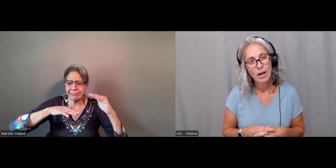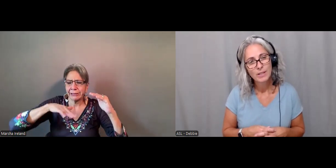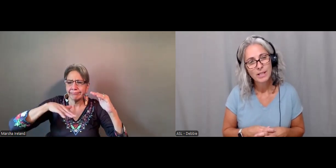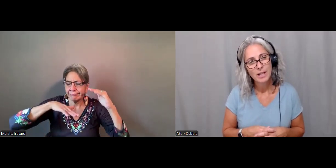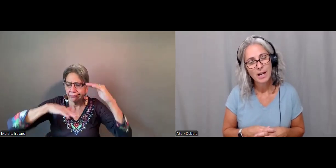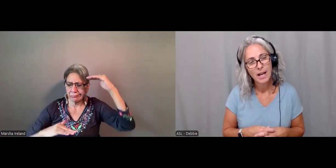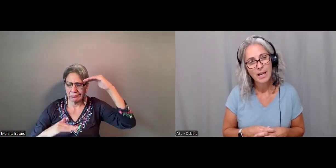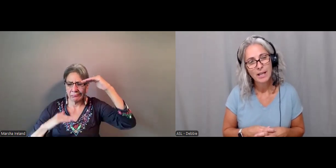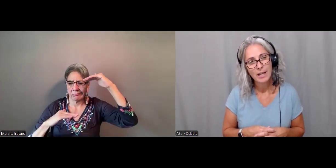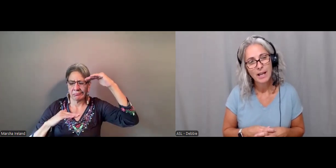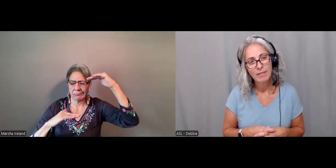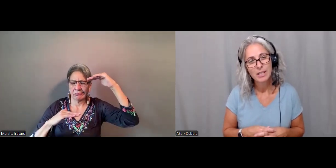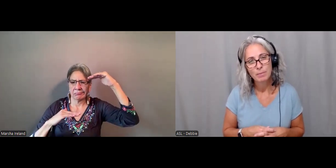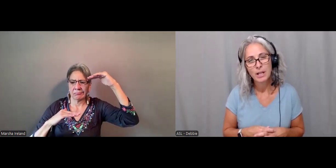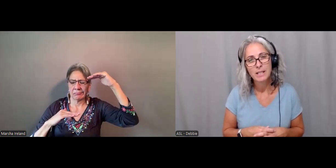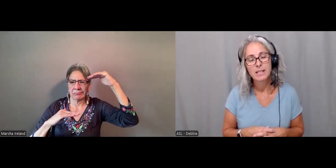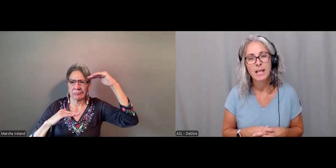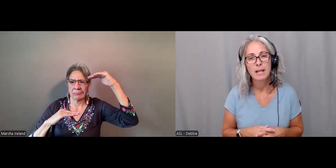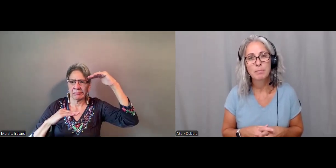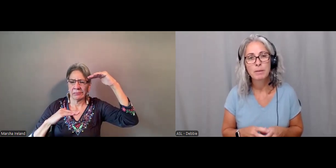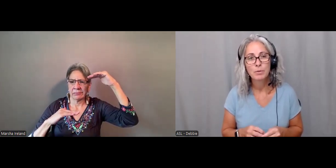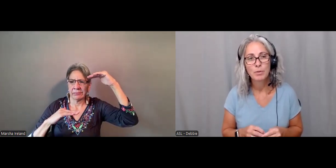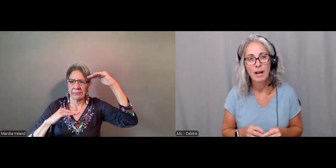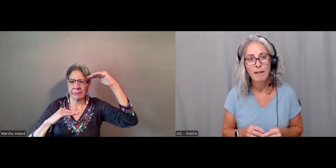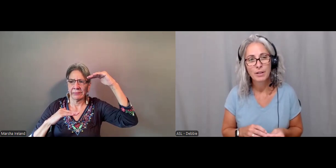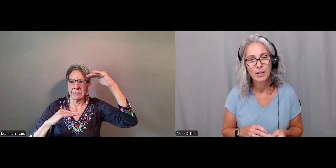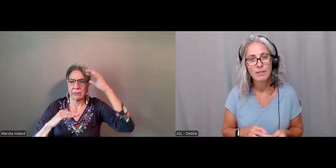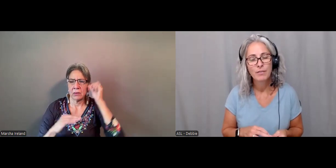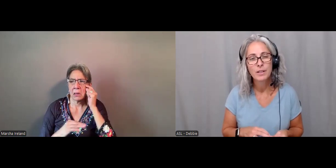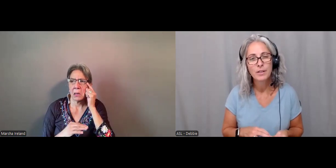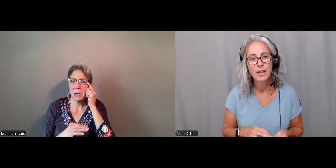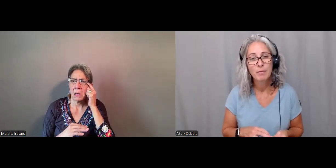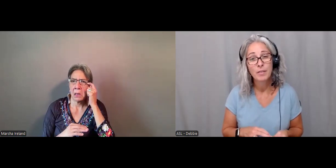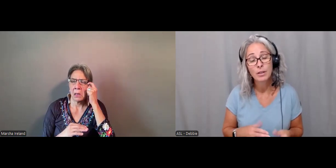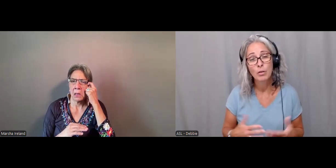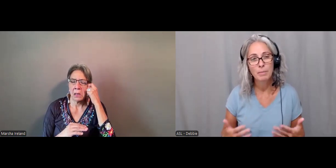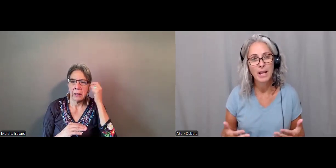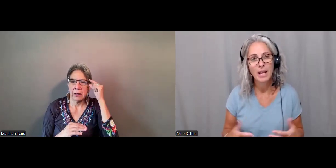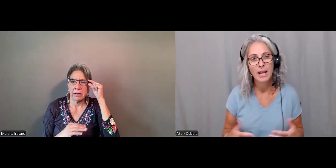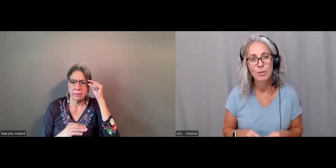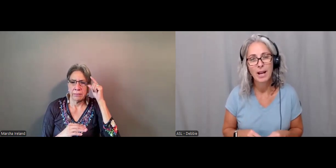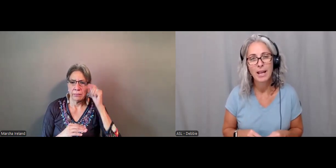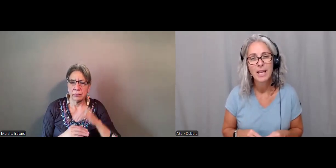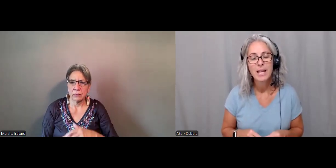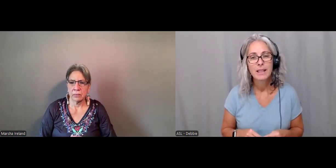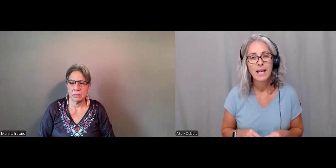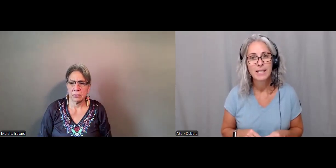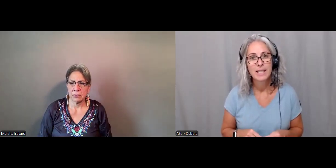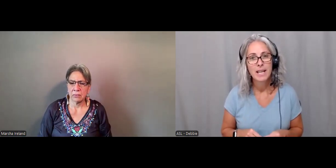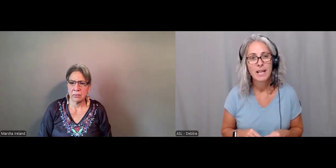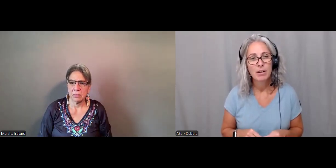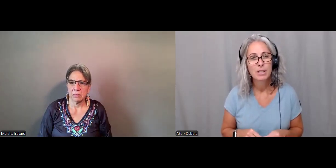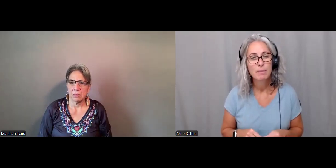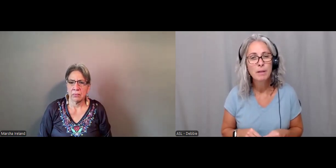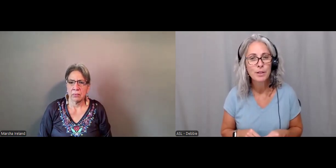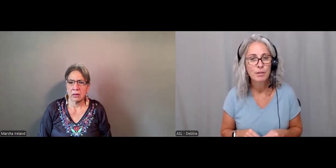Quite often, I have experienced that people who have hearing feel or behave in a way that